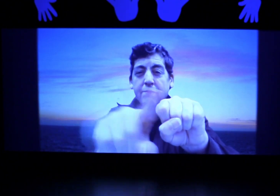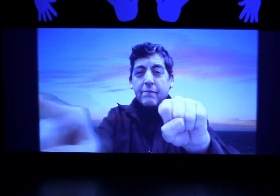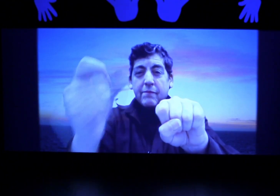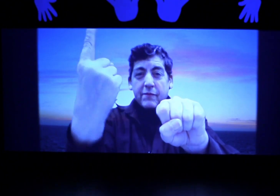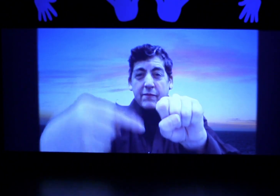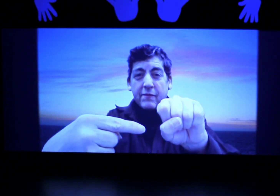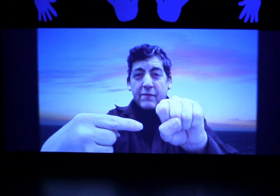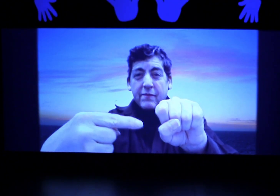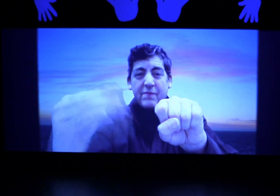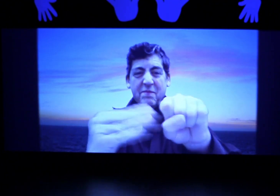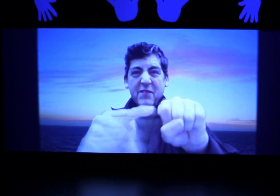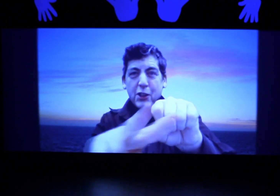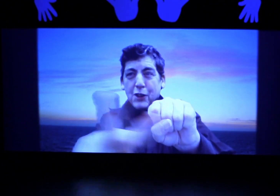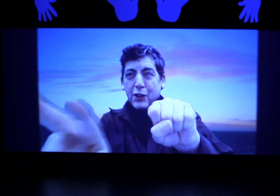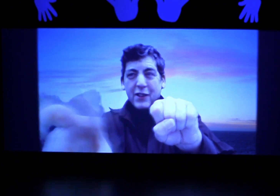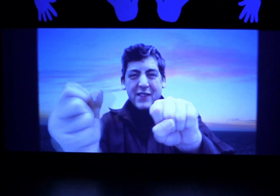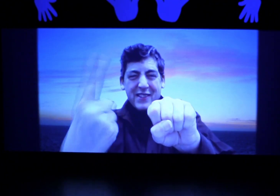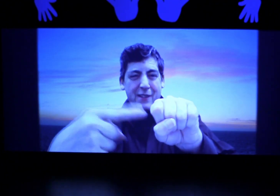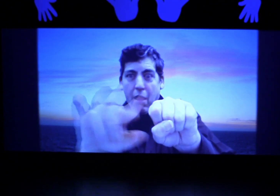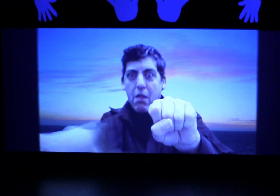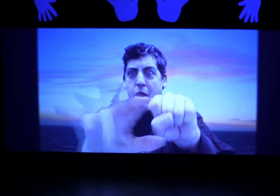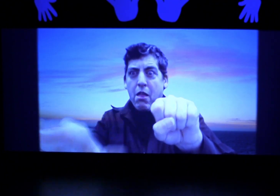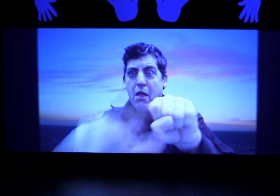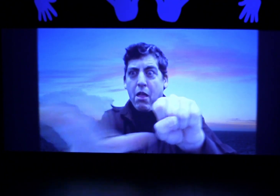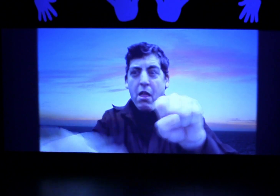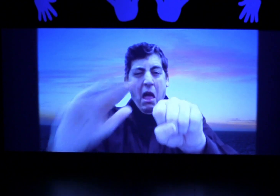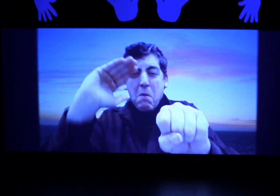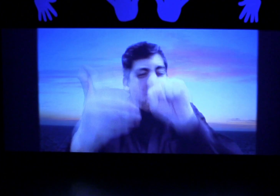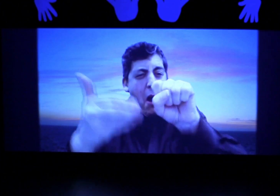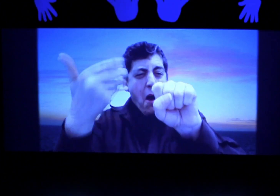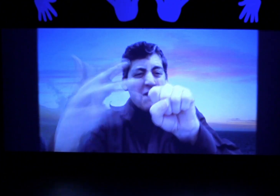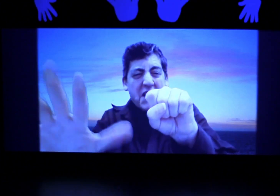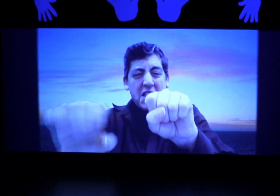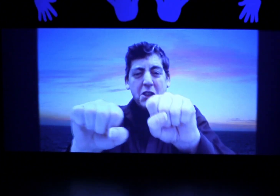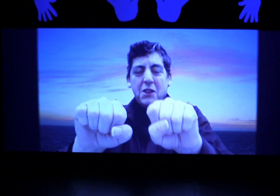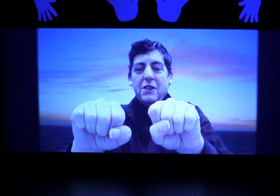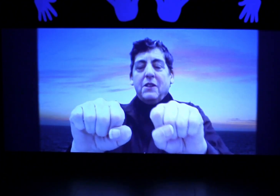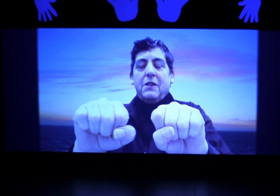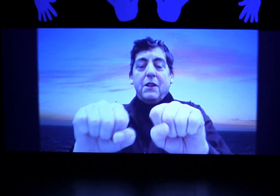Hey, everyone out there. Audience, do you understand him? No. See? Boring. Stop.